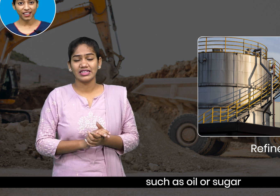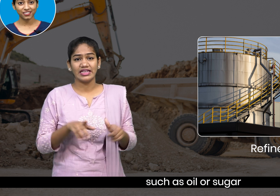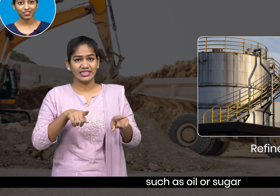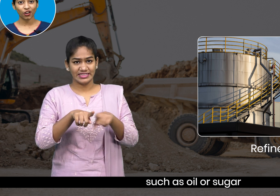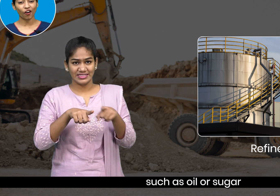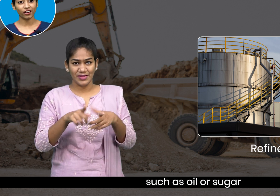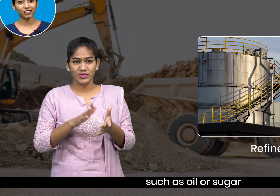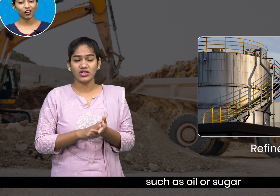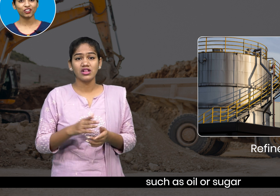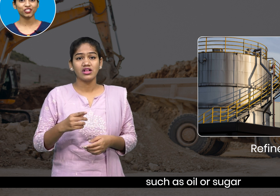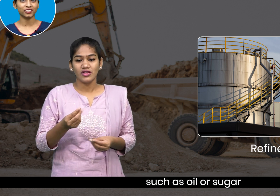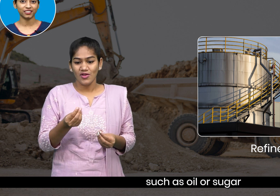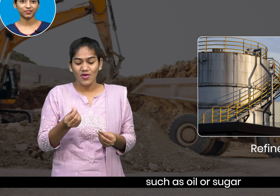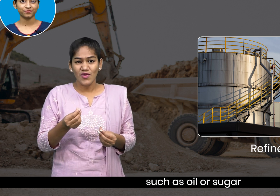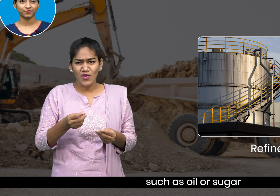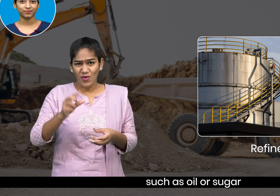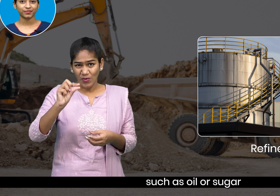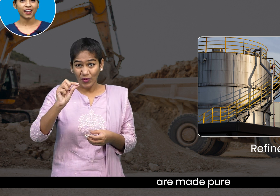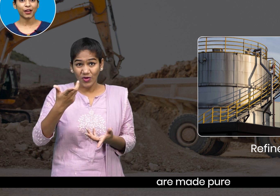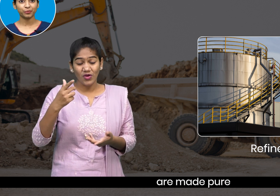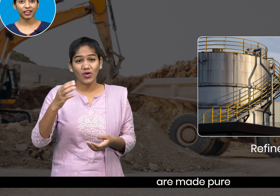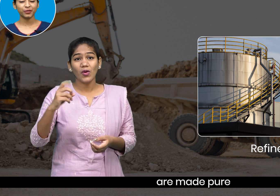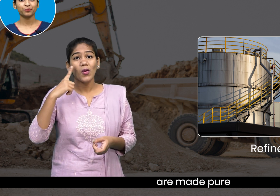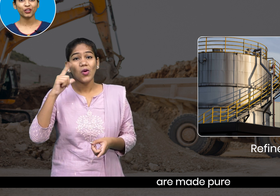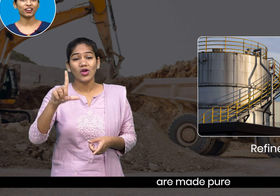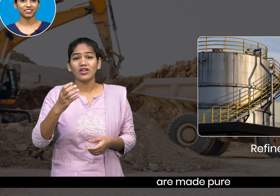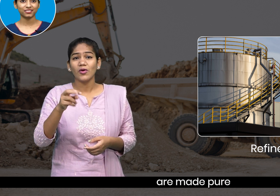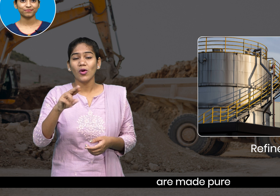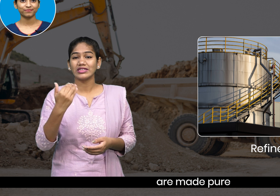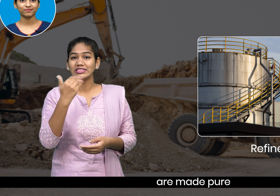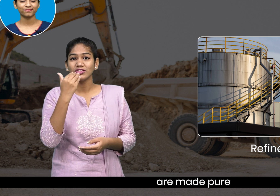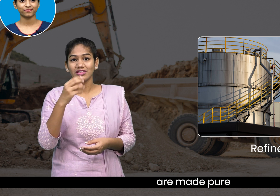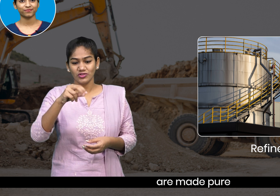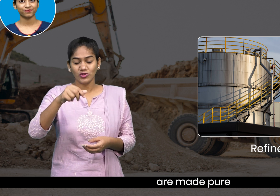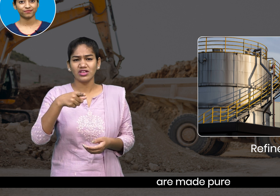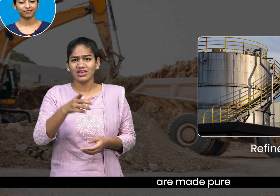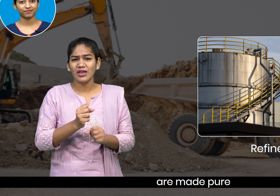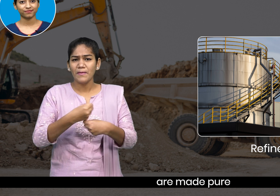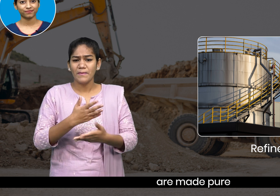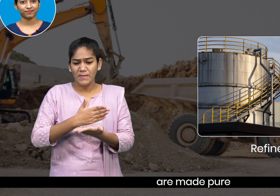such as oil or sugar are made pure.